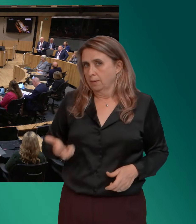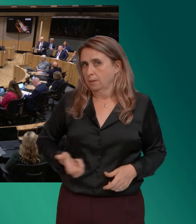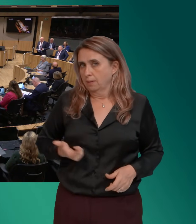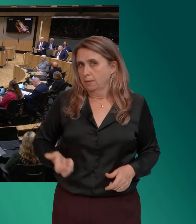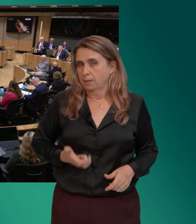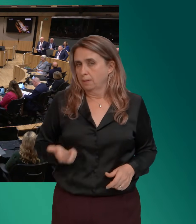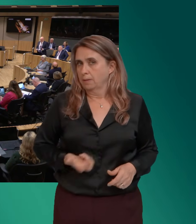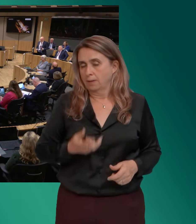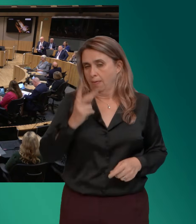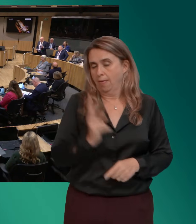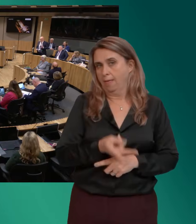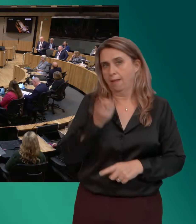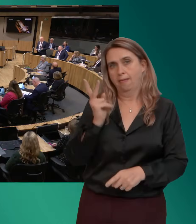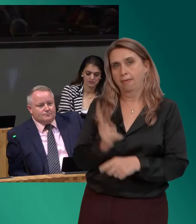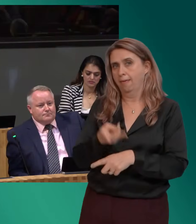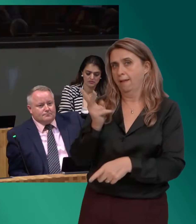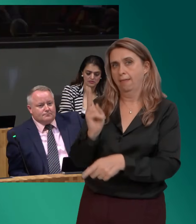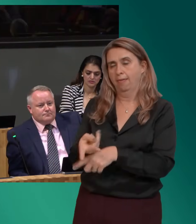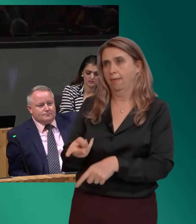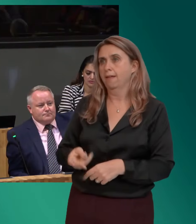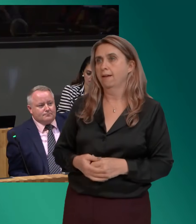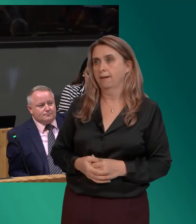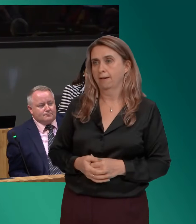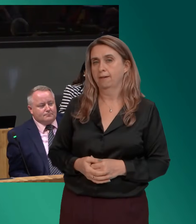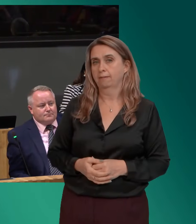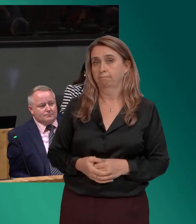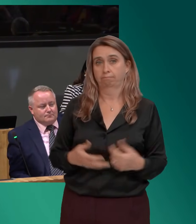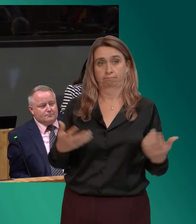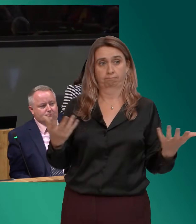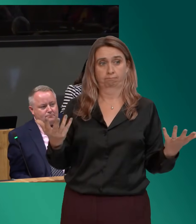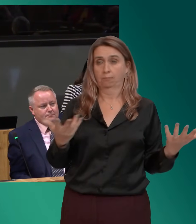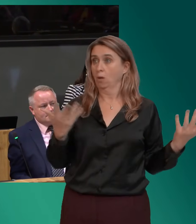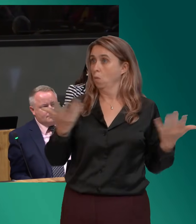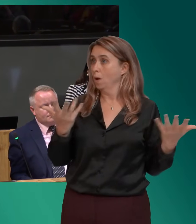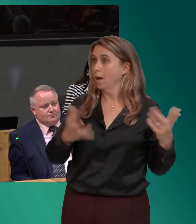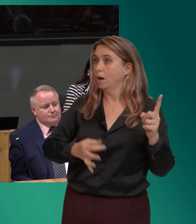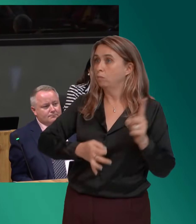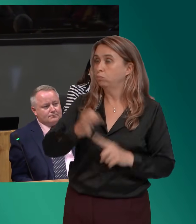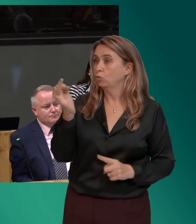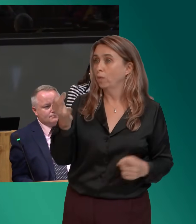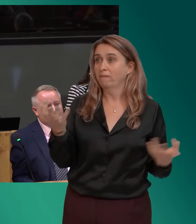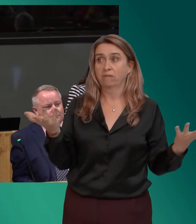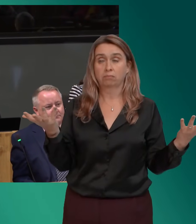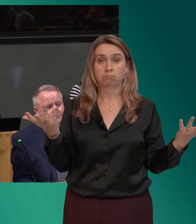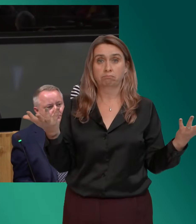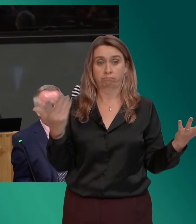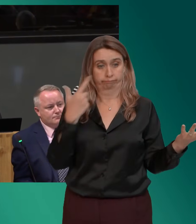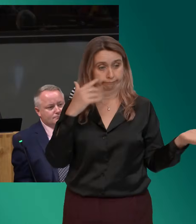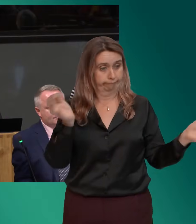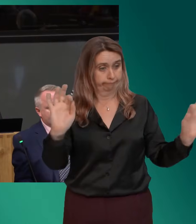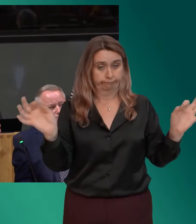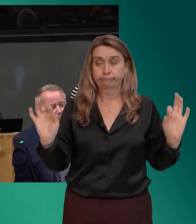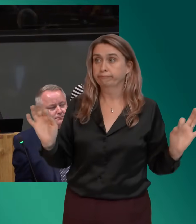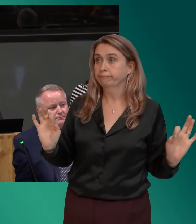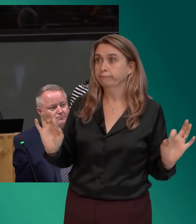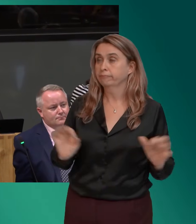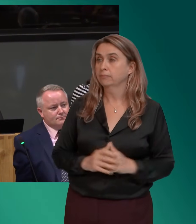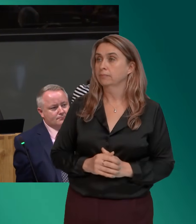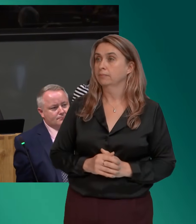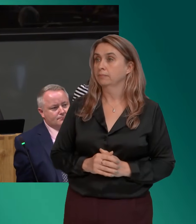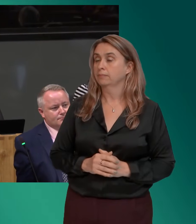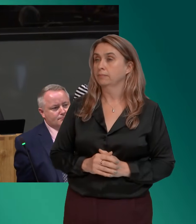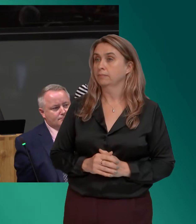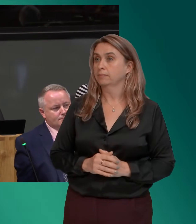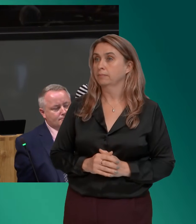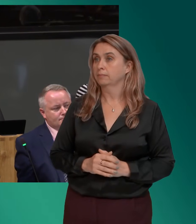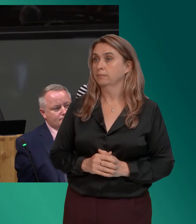these incidents continue to occur with little visible progress in addressing this pollution. Now, as well as tackling